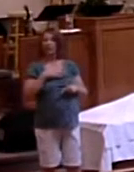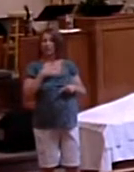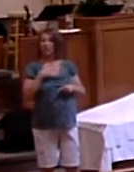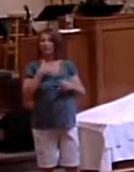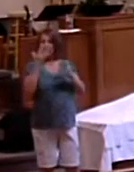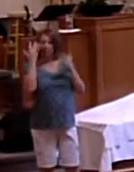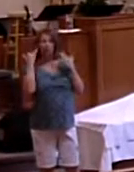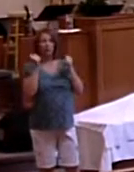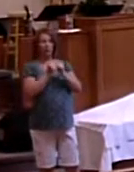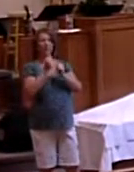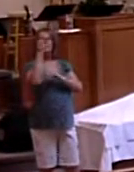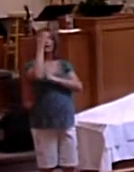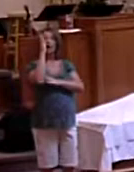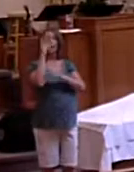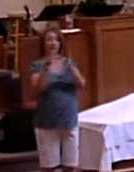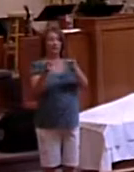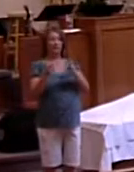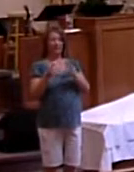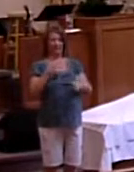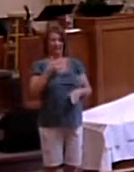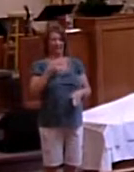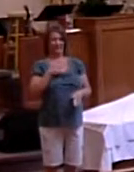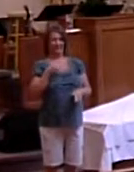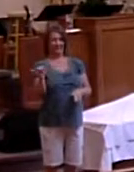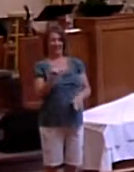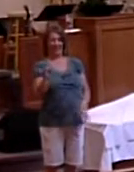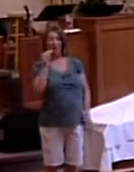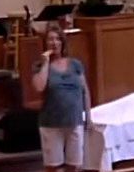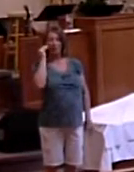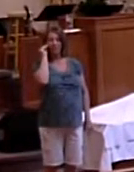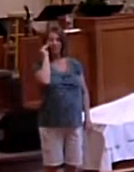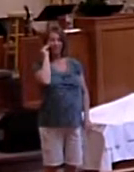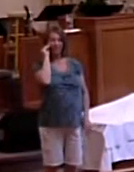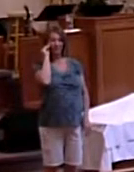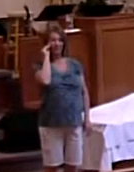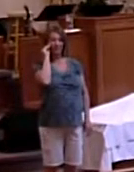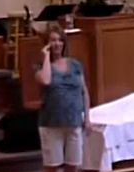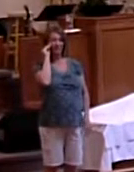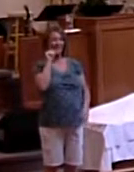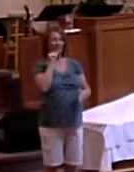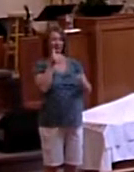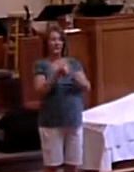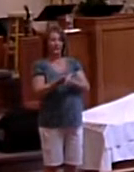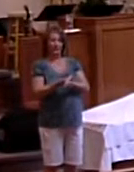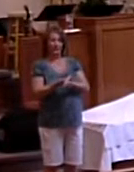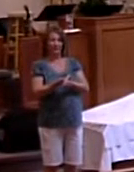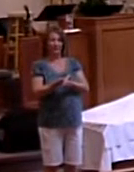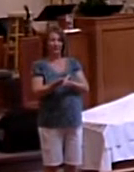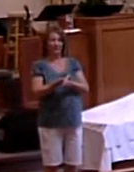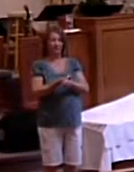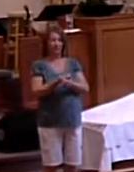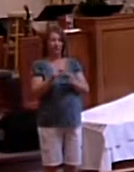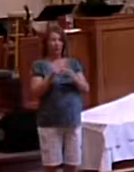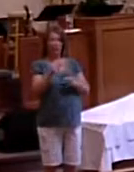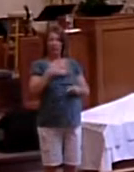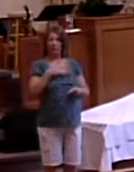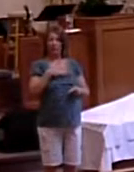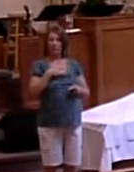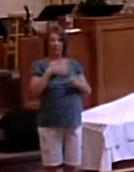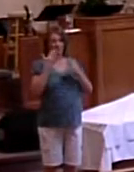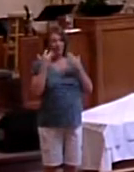God, it's a place that feels like home. It's a place that is not new. Whenever we're